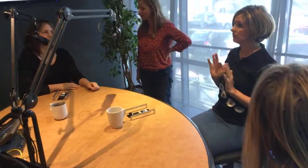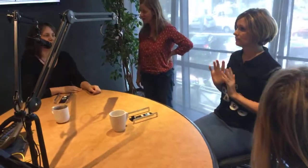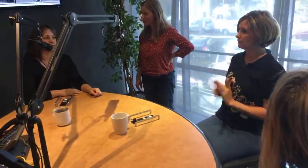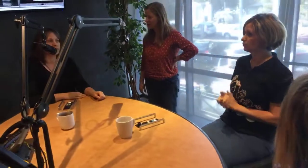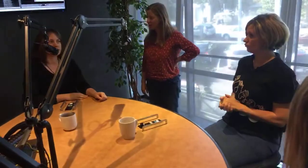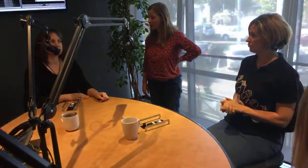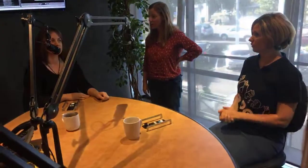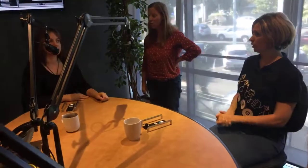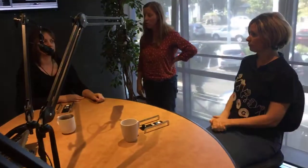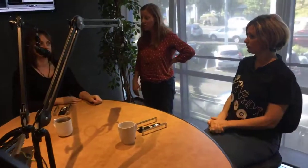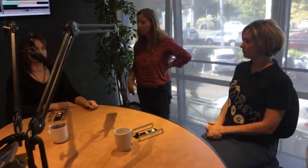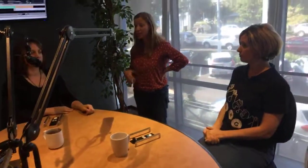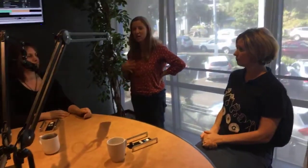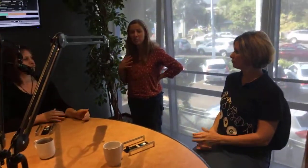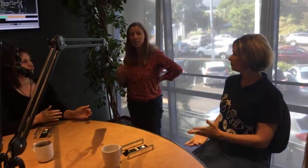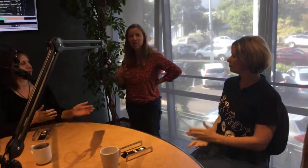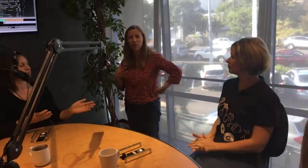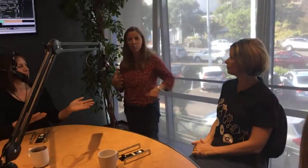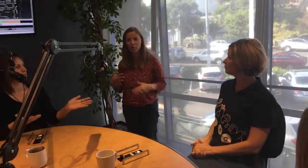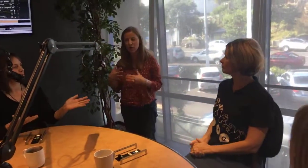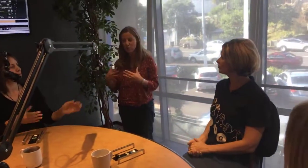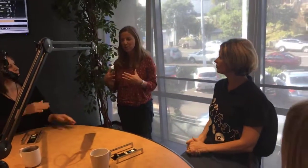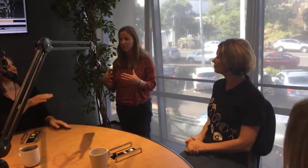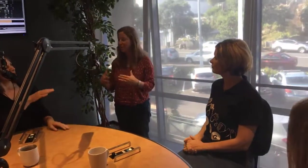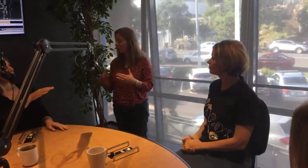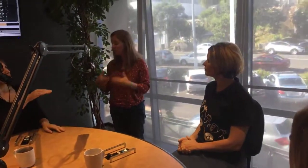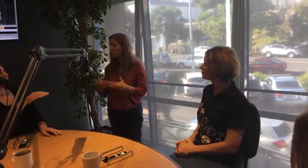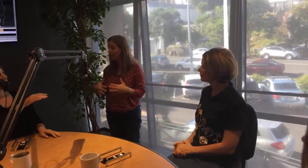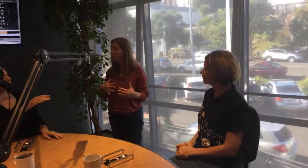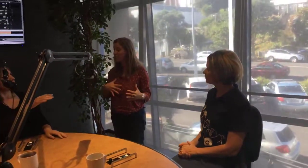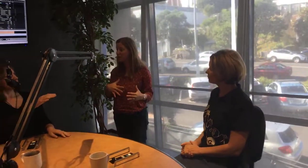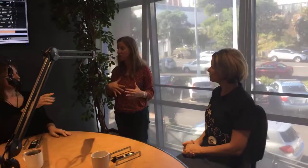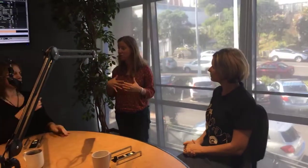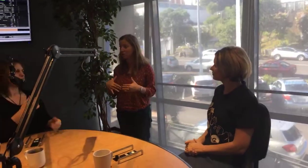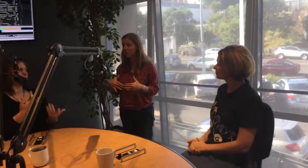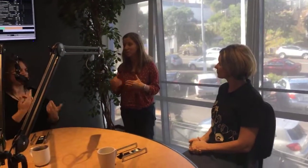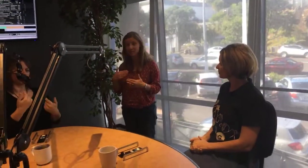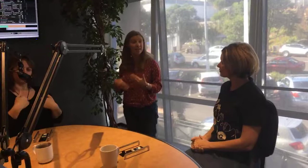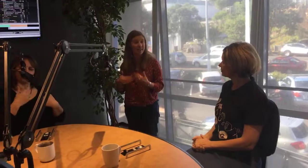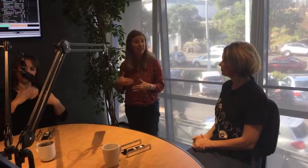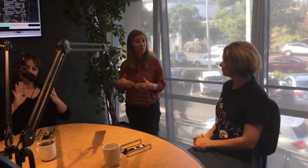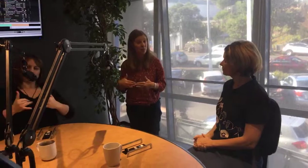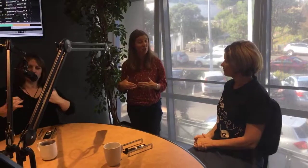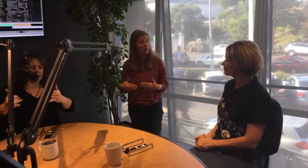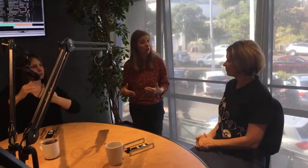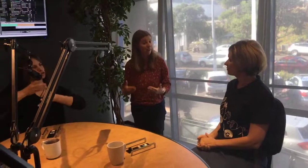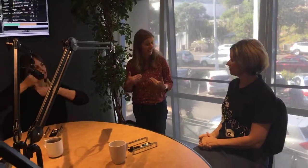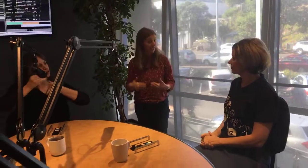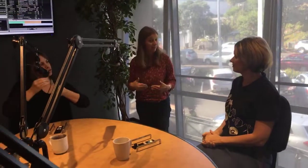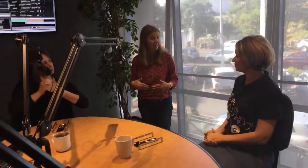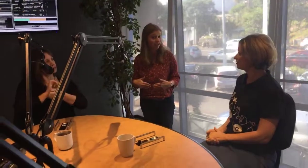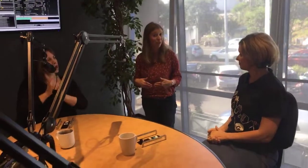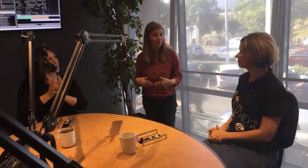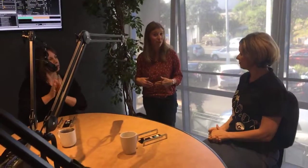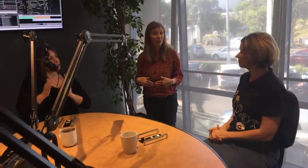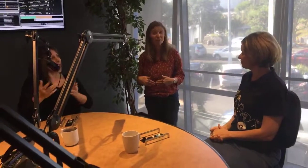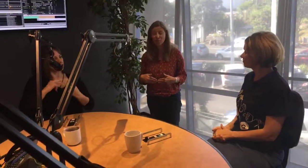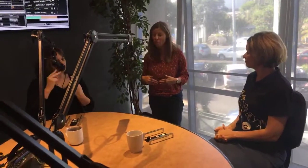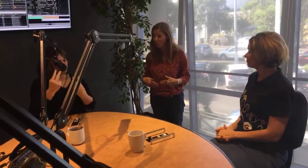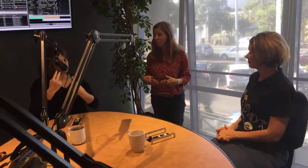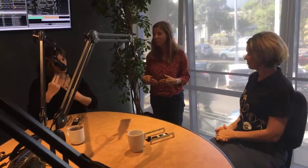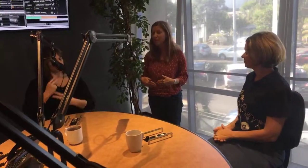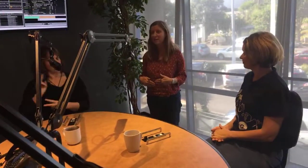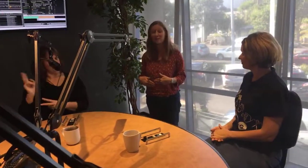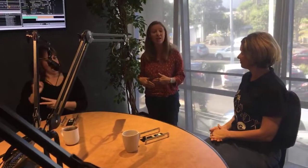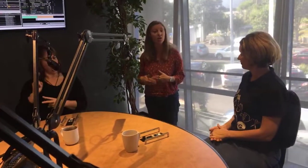what phrases? What would be because ultimately we want other people to learn sign language by looking at our video.